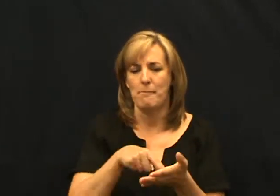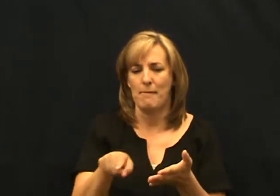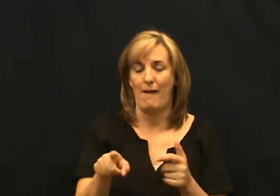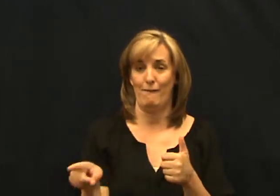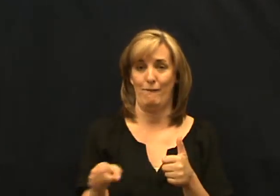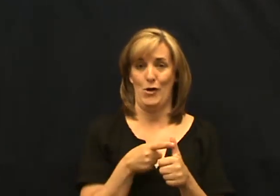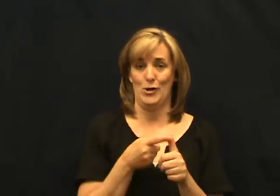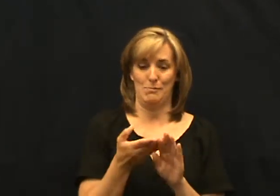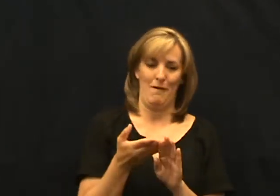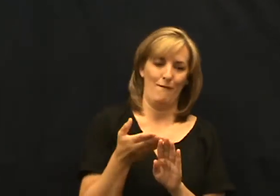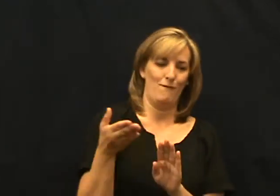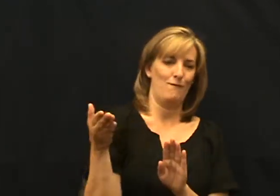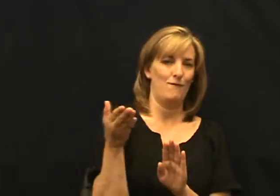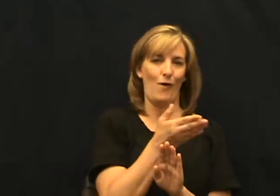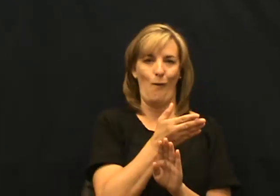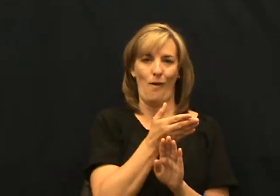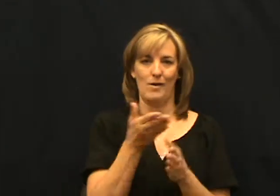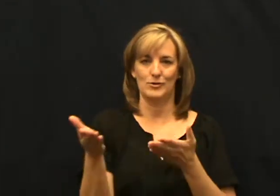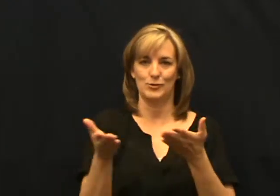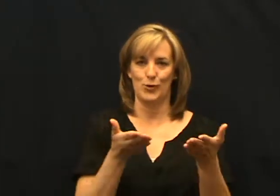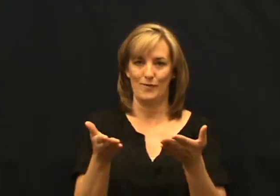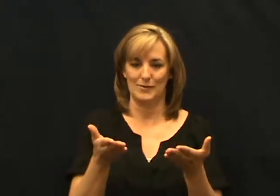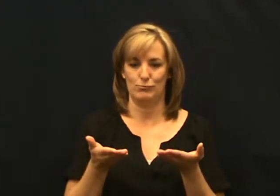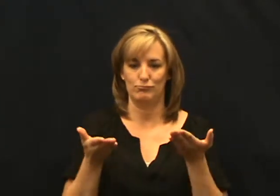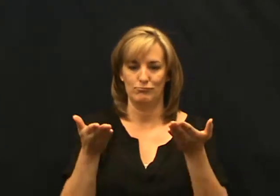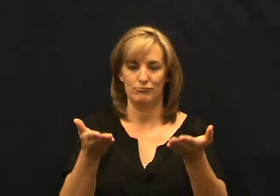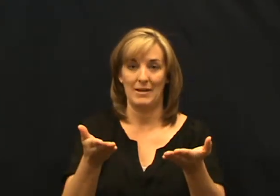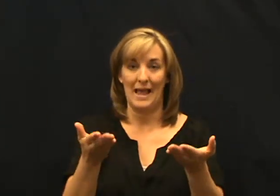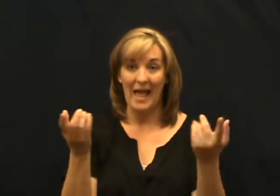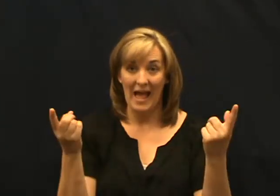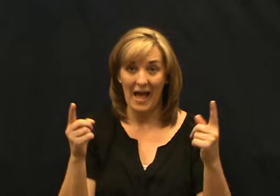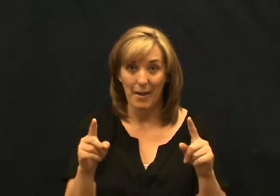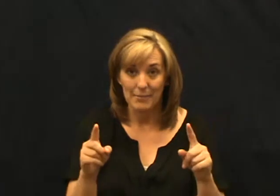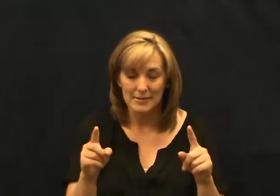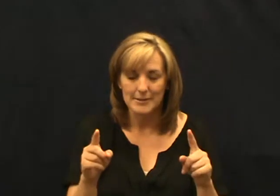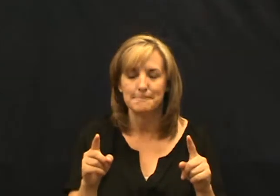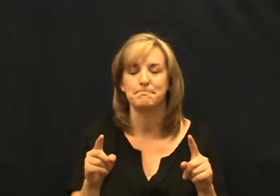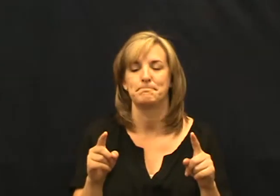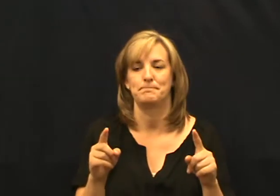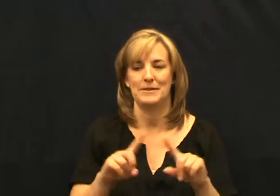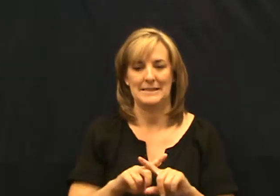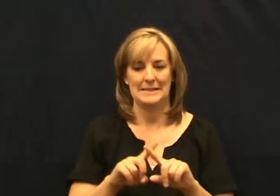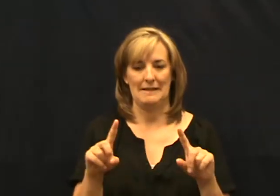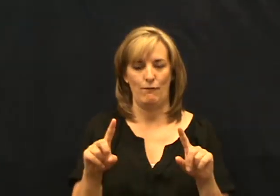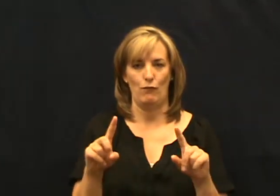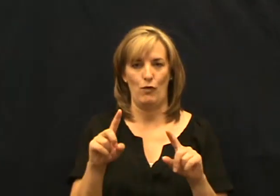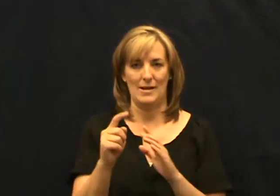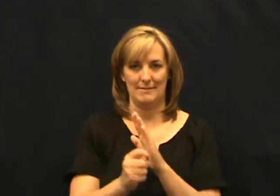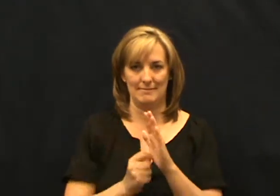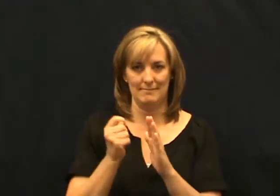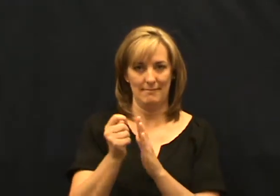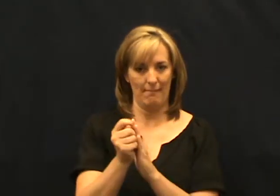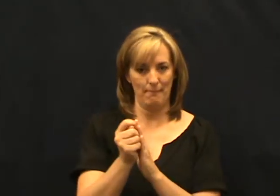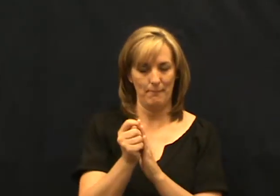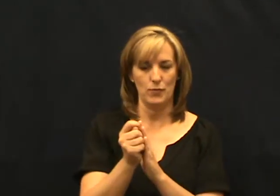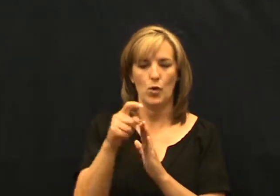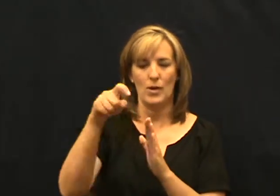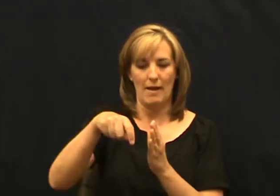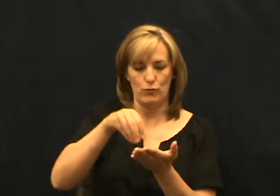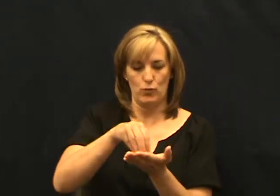are provided. In that case, if we receive the cash in a different period, we still have to record the receipt of that cash, but